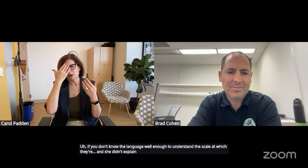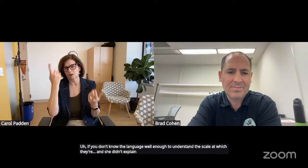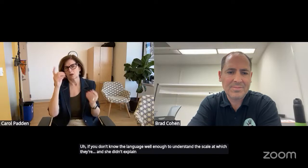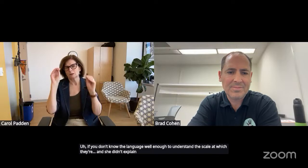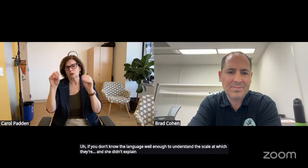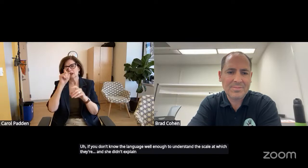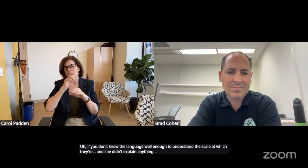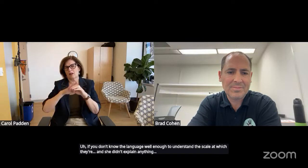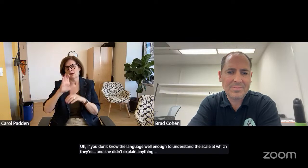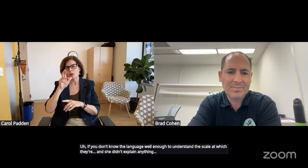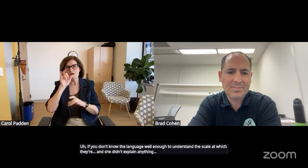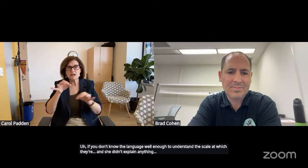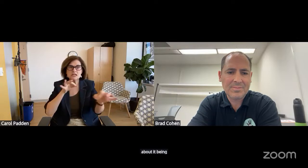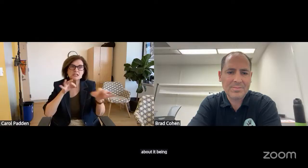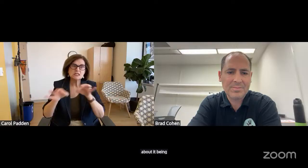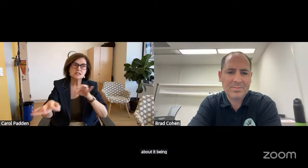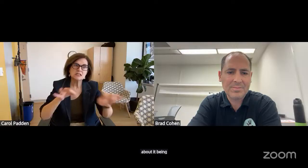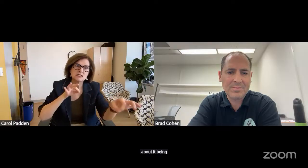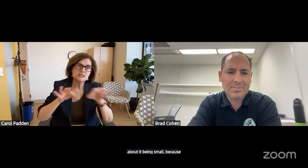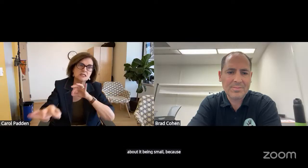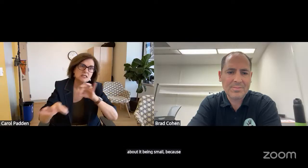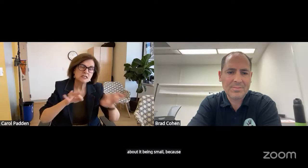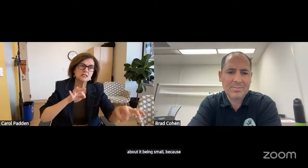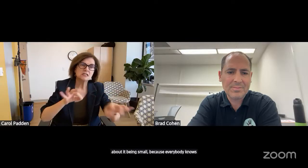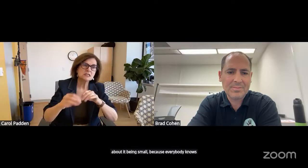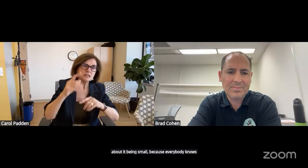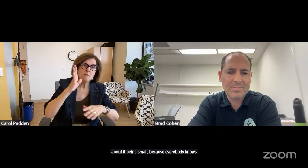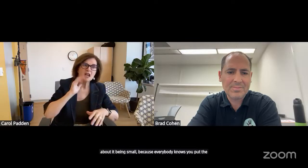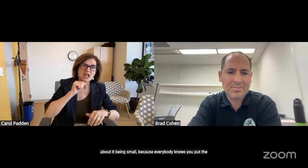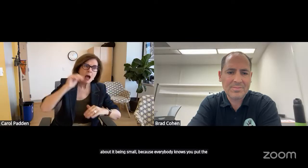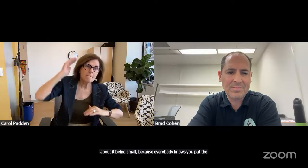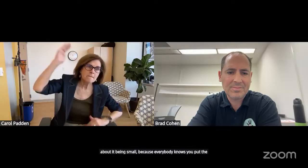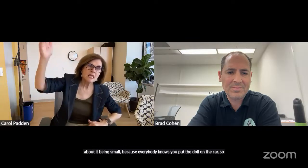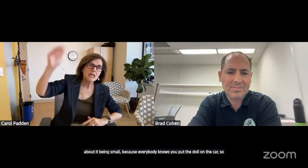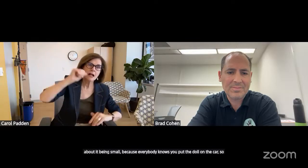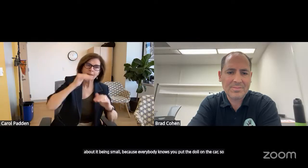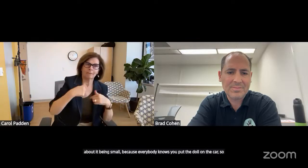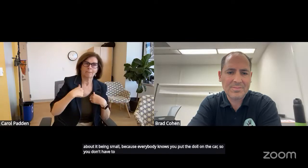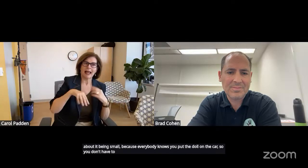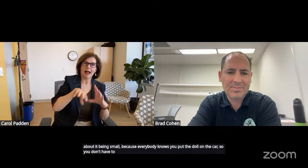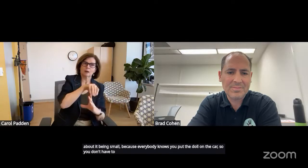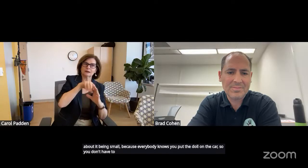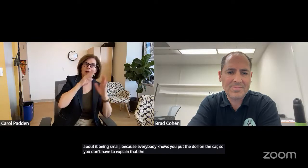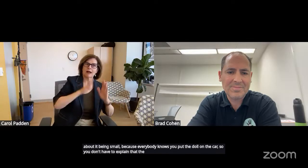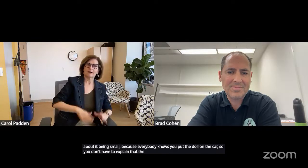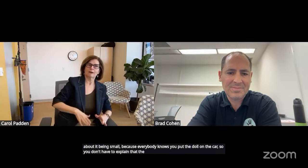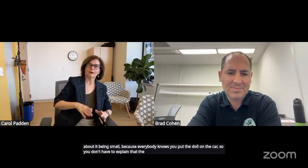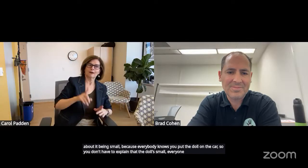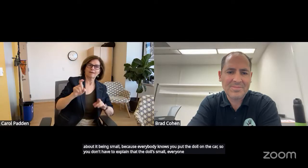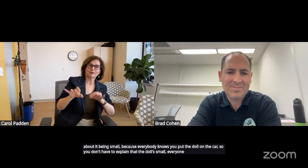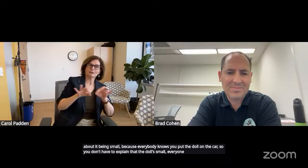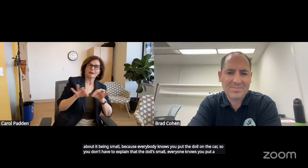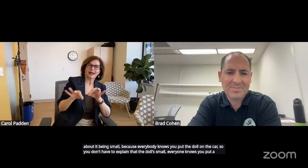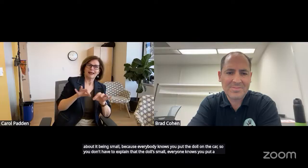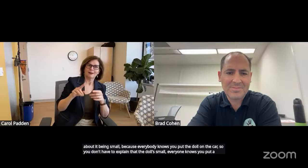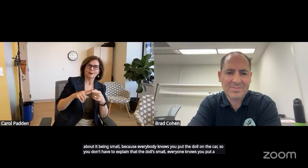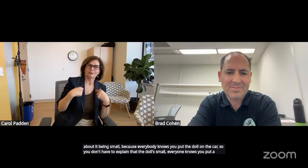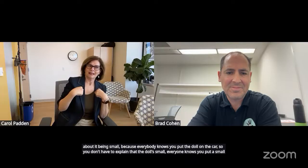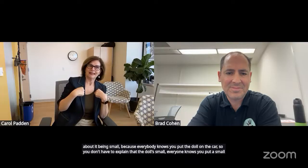anything about it being small because everybody knows you put the doll in the car, so you don't have to explain that the doll's small. Everyone knows you put a small doll. So